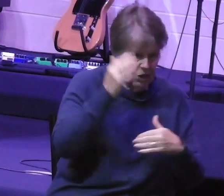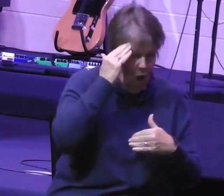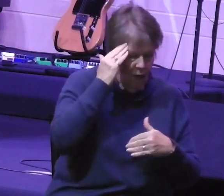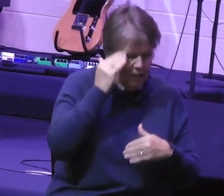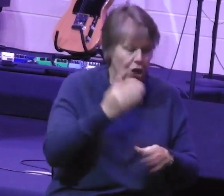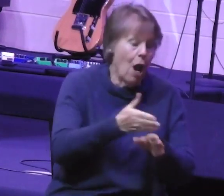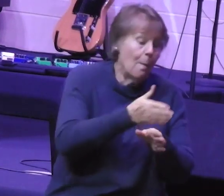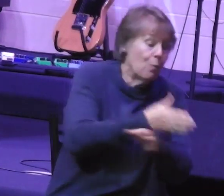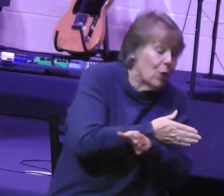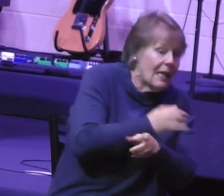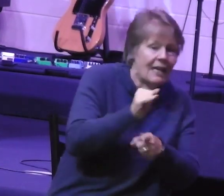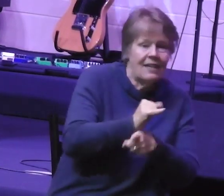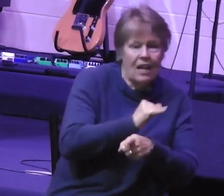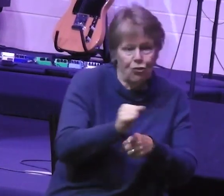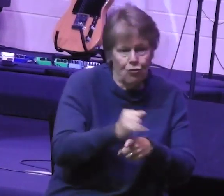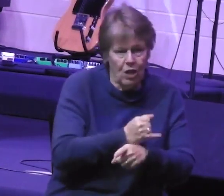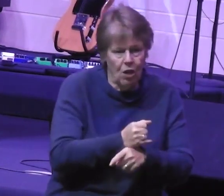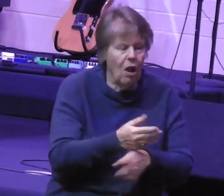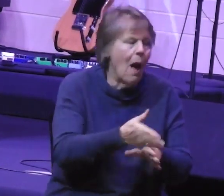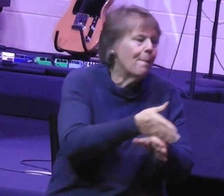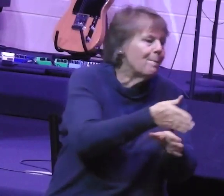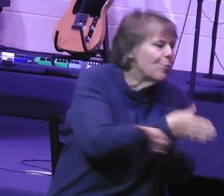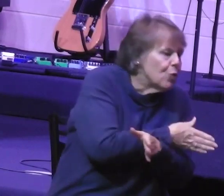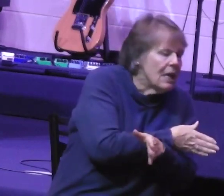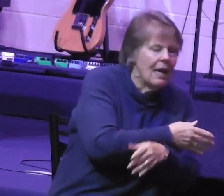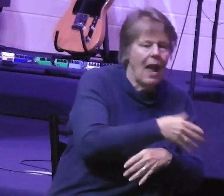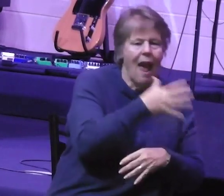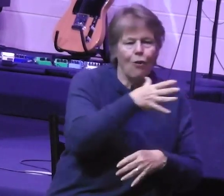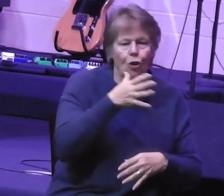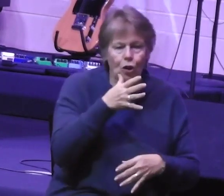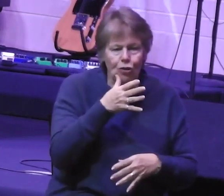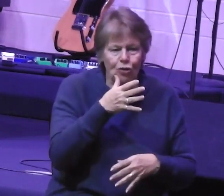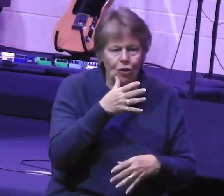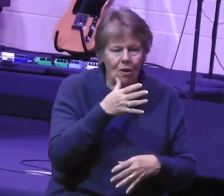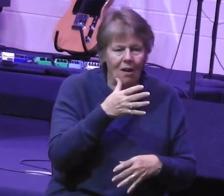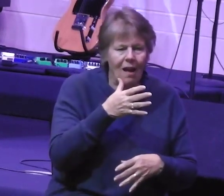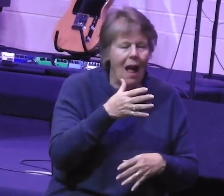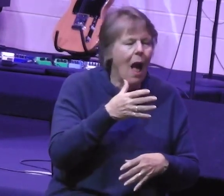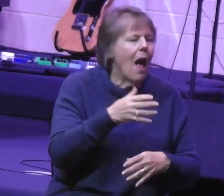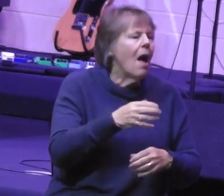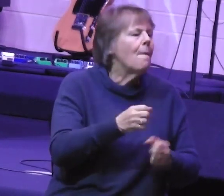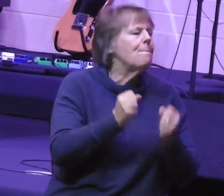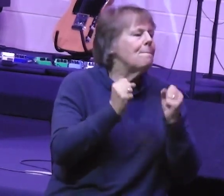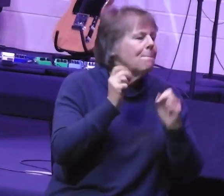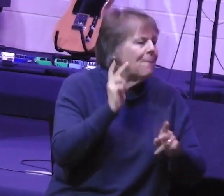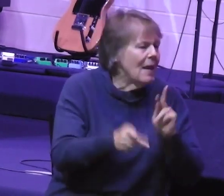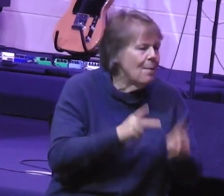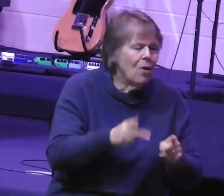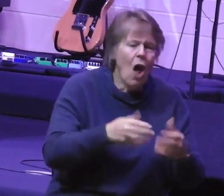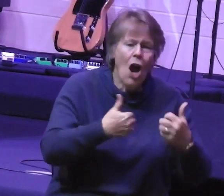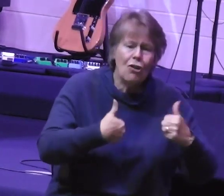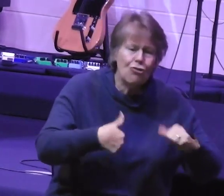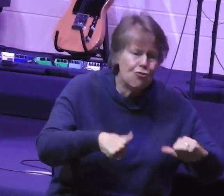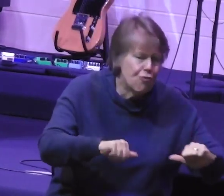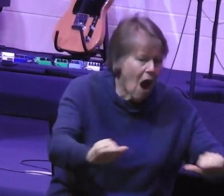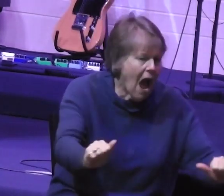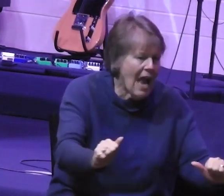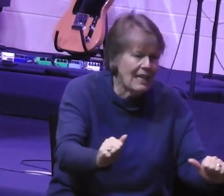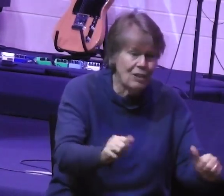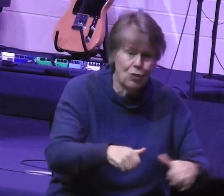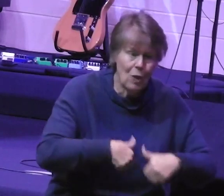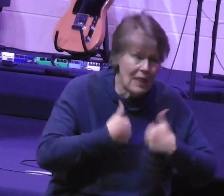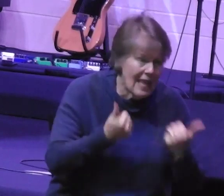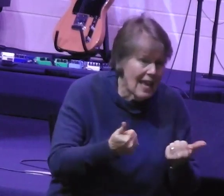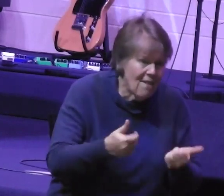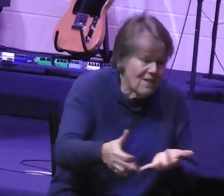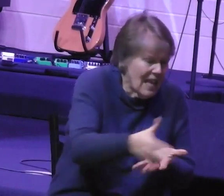Pre-industrial, pre-agricultural. We have a whole bunch of people trying to scrape by, get a few plants to grow up out of the ground so that